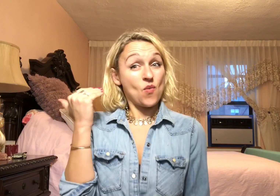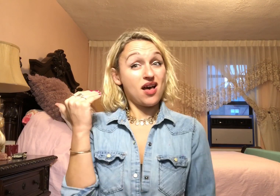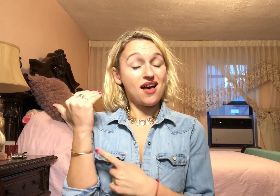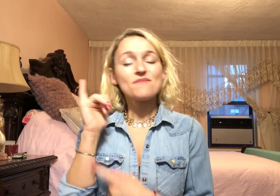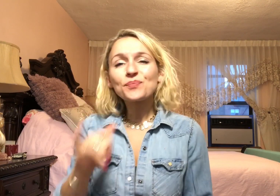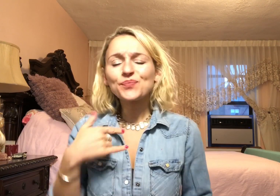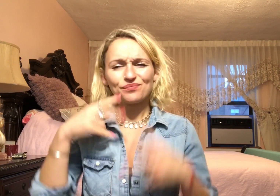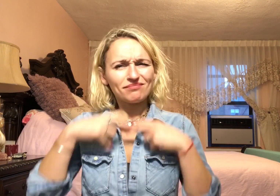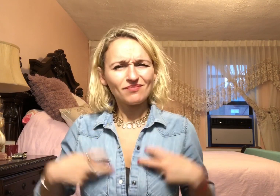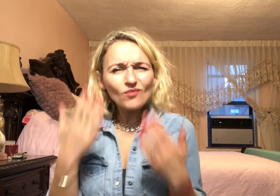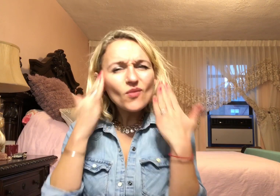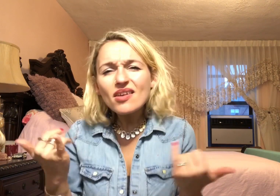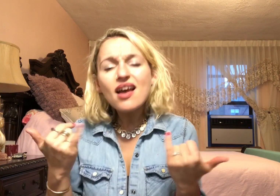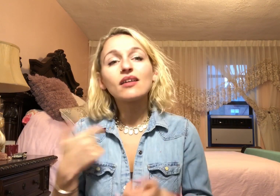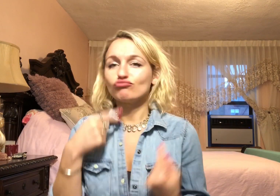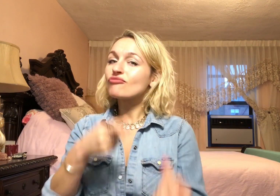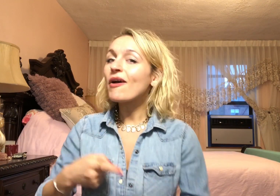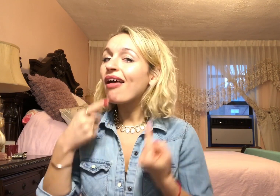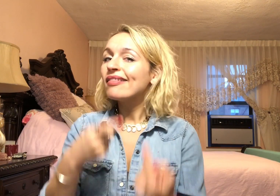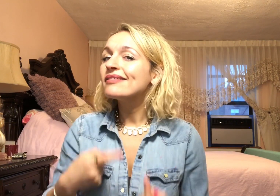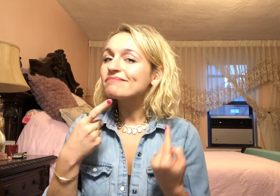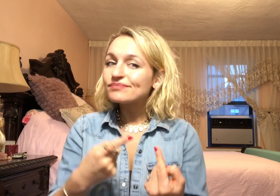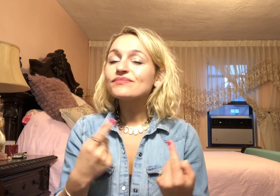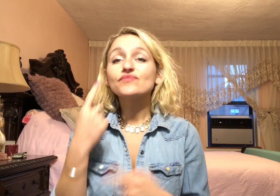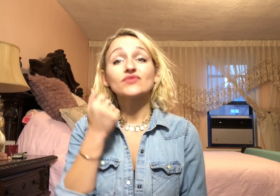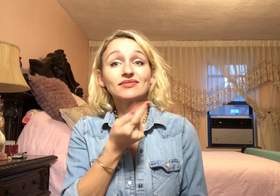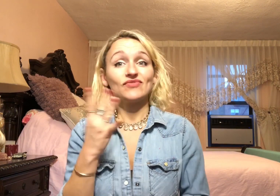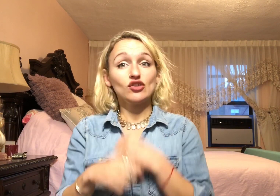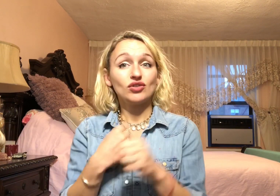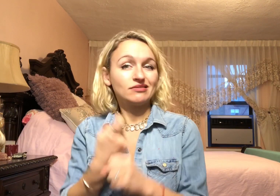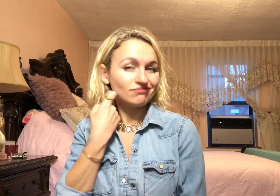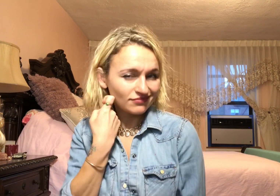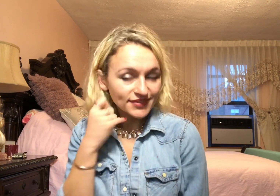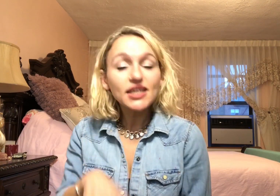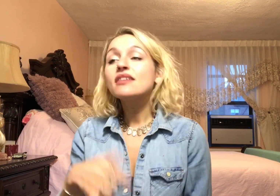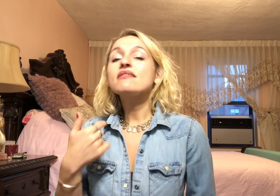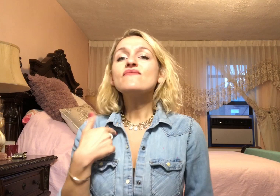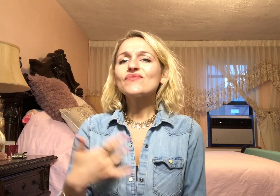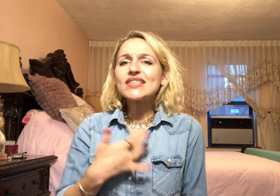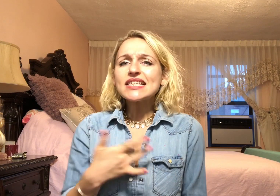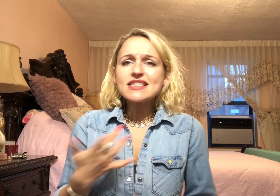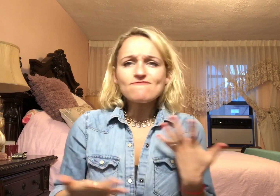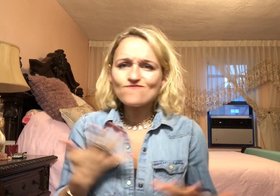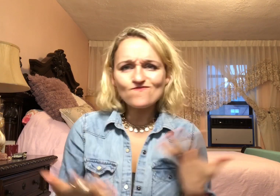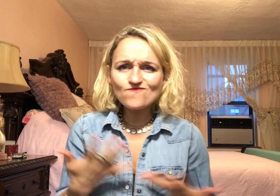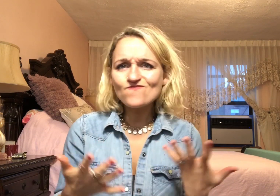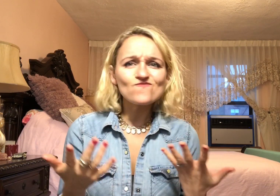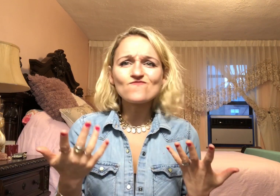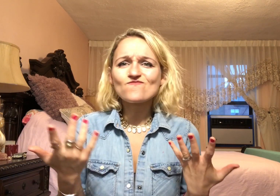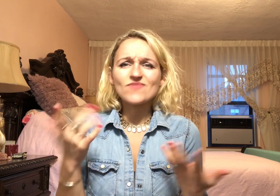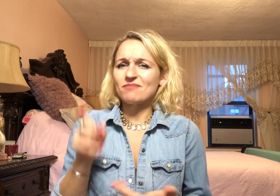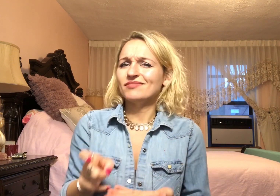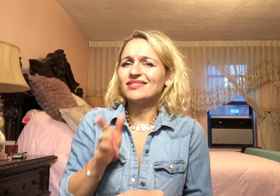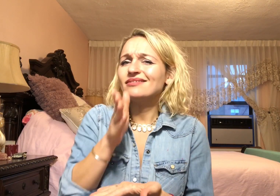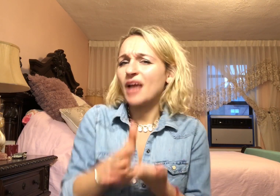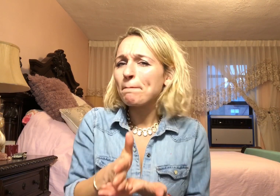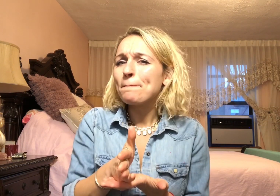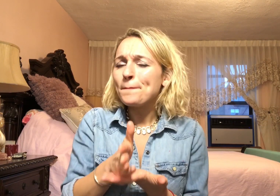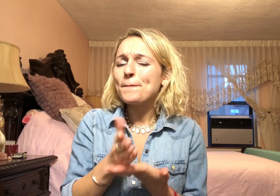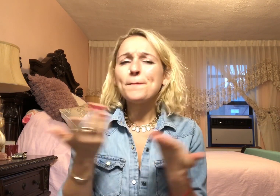fourth. When I began to analyze and ask myself why, I realized I was struggling with addiction over the past few years, and I needed to